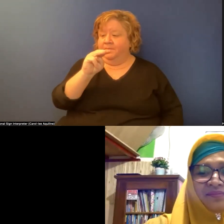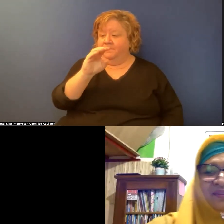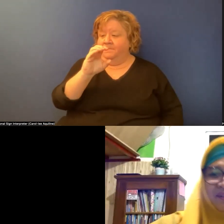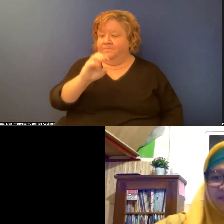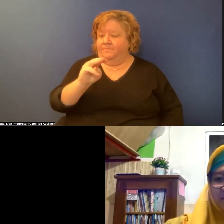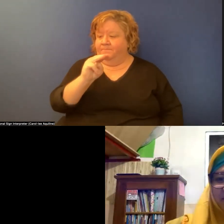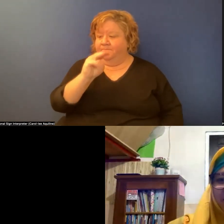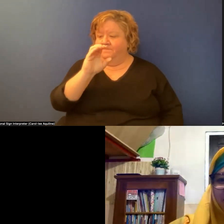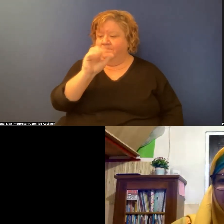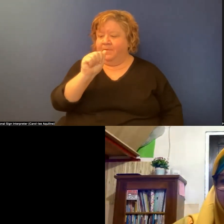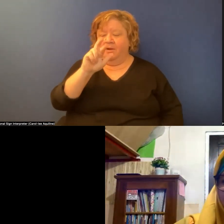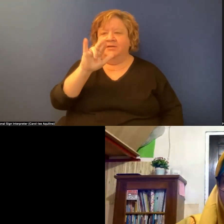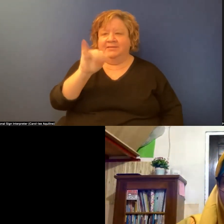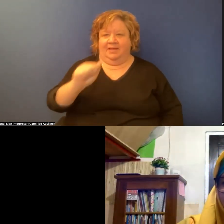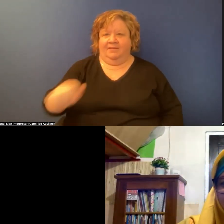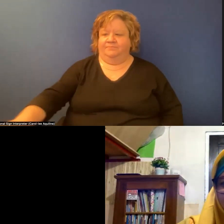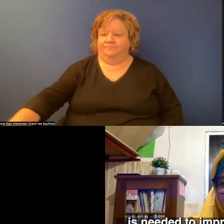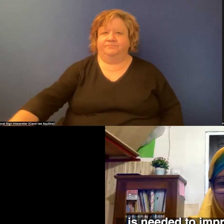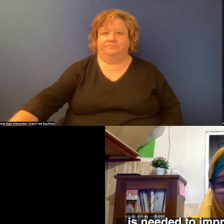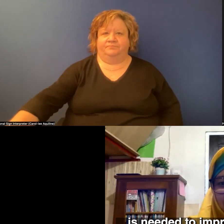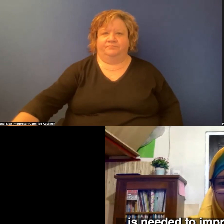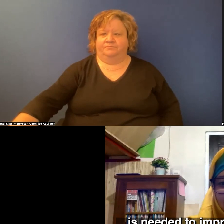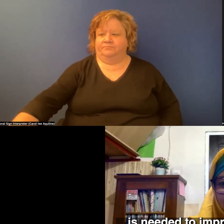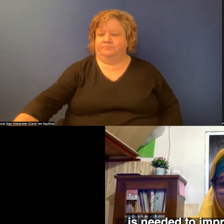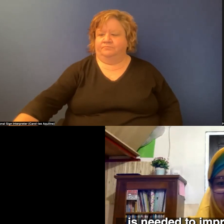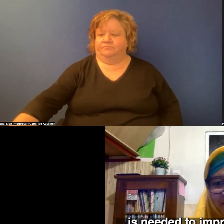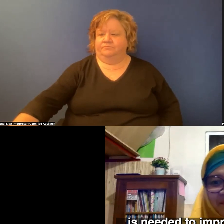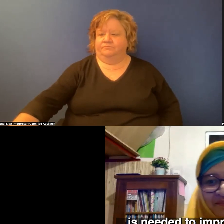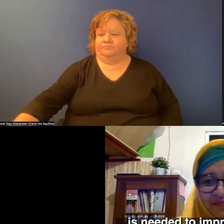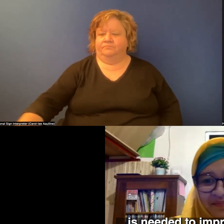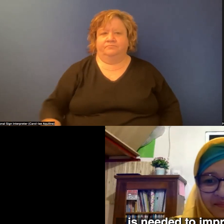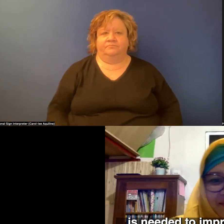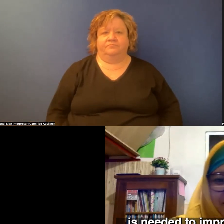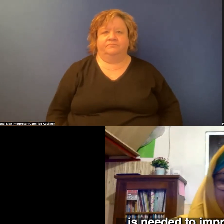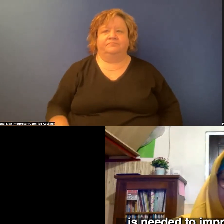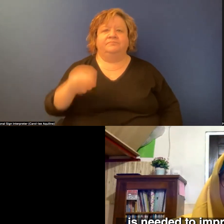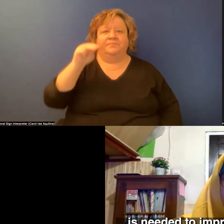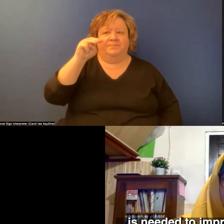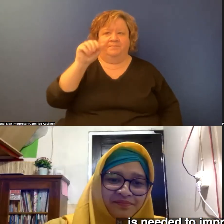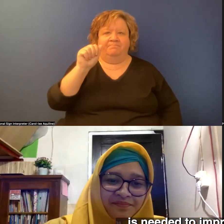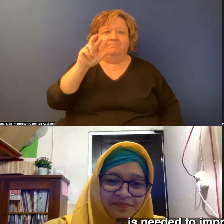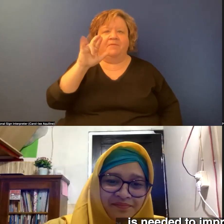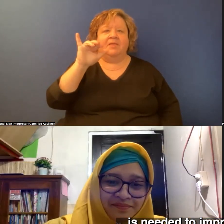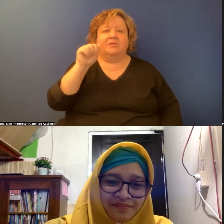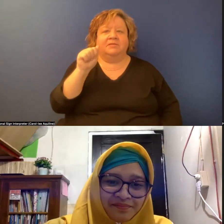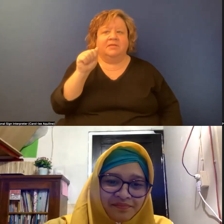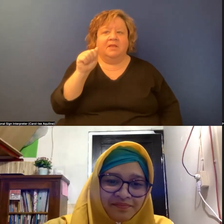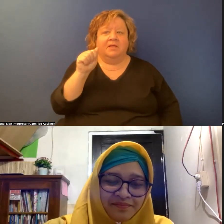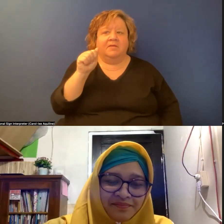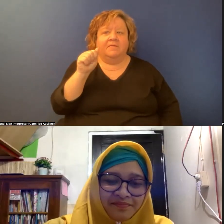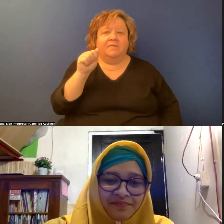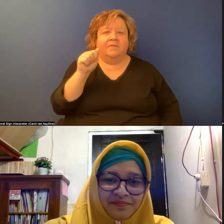The participation and support of all parties is needed to improve the situation of Indigenous women with disabilities